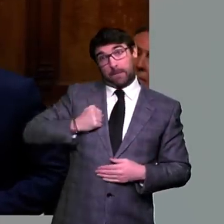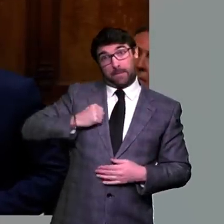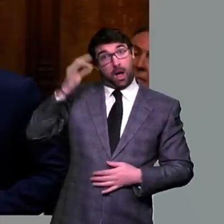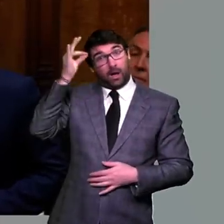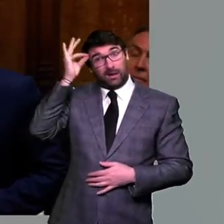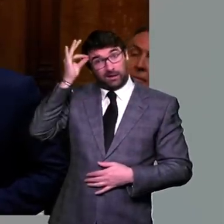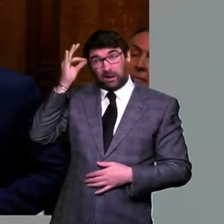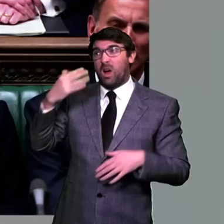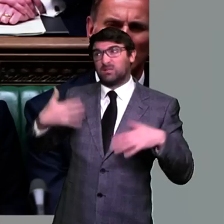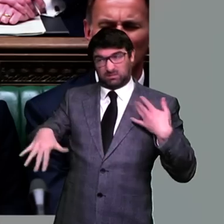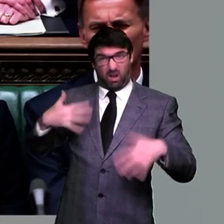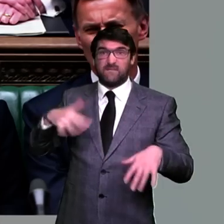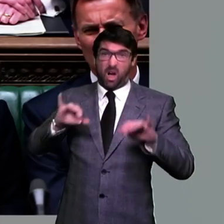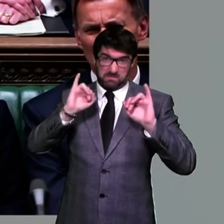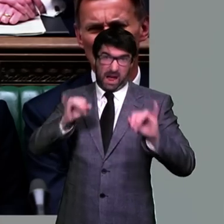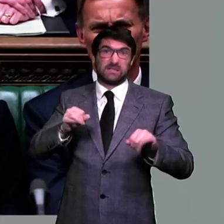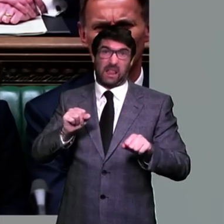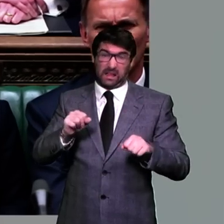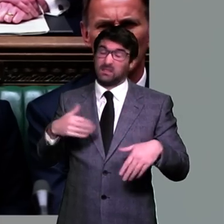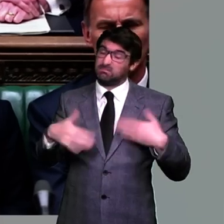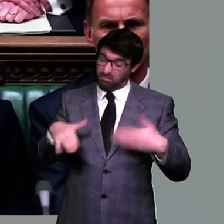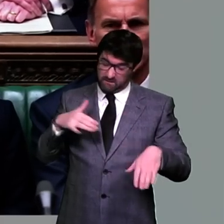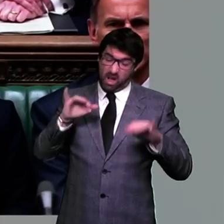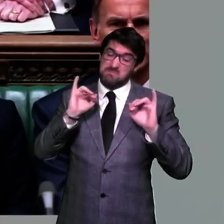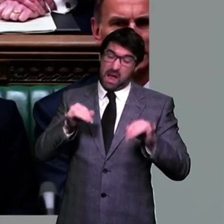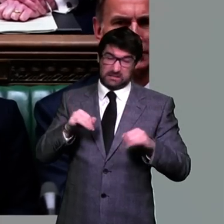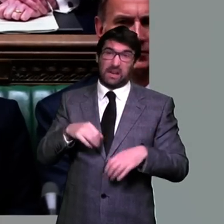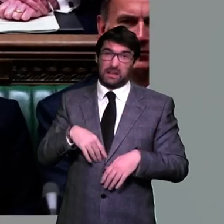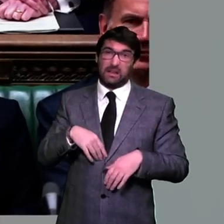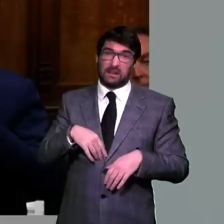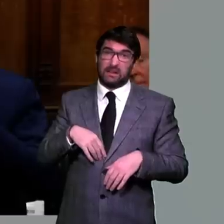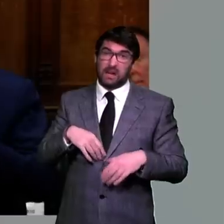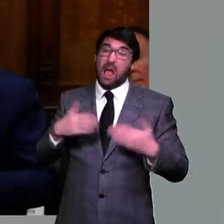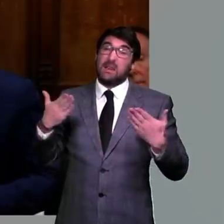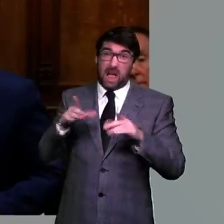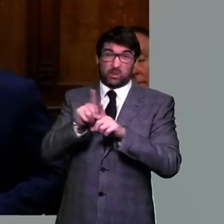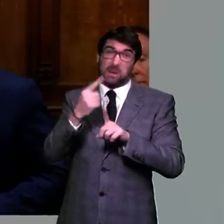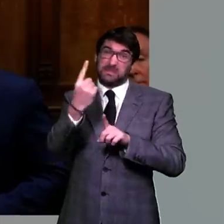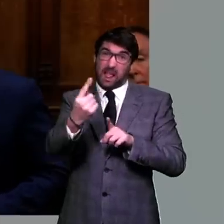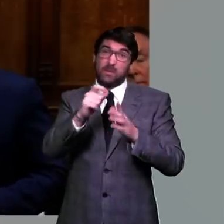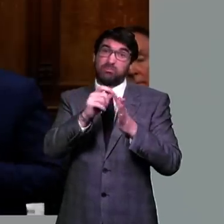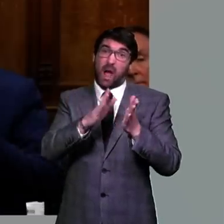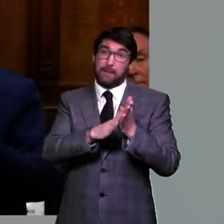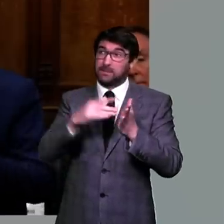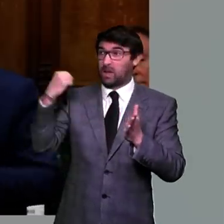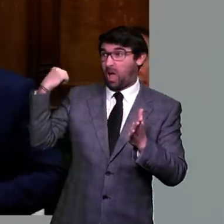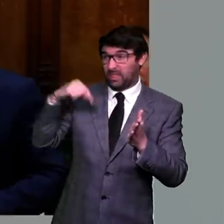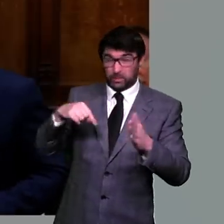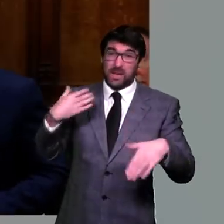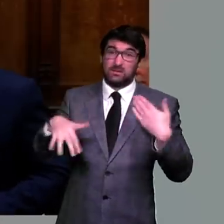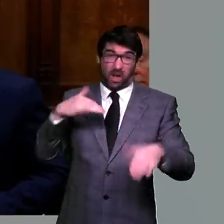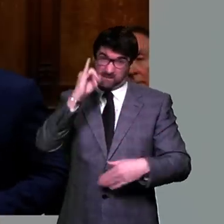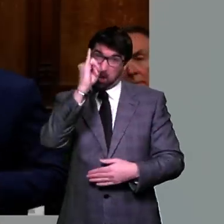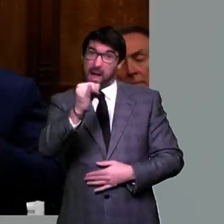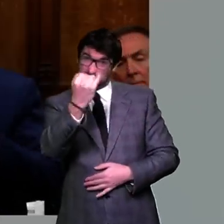herself. She has had people angry with her, she's had people who have mocked her. But having had